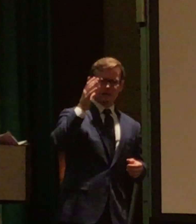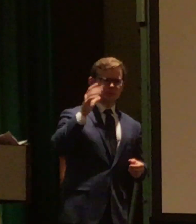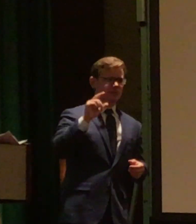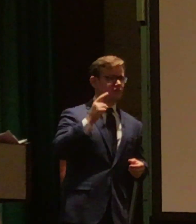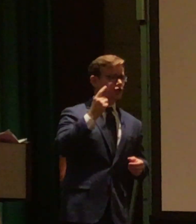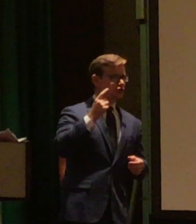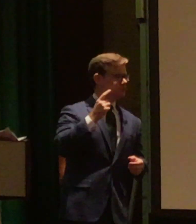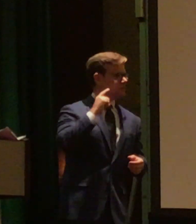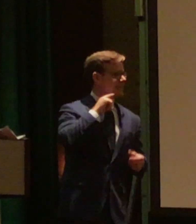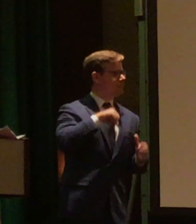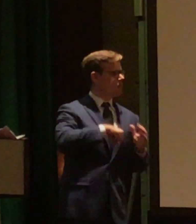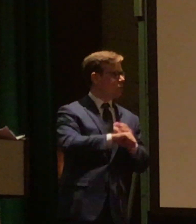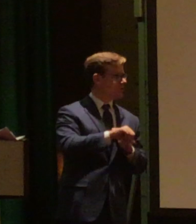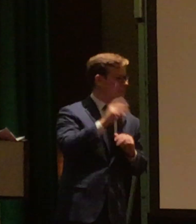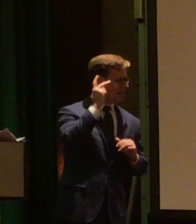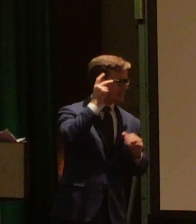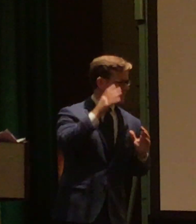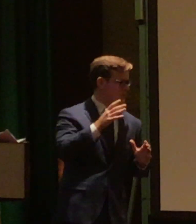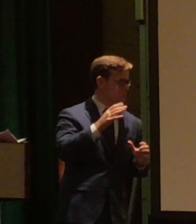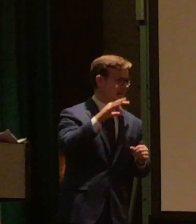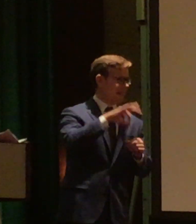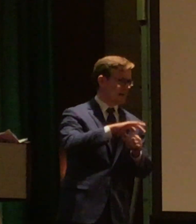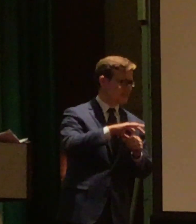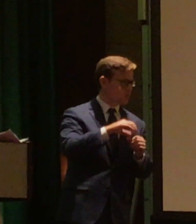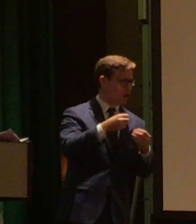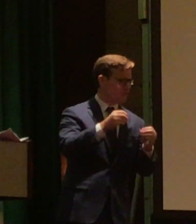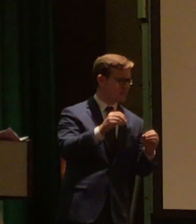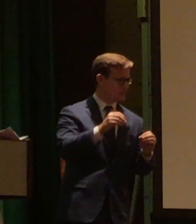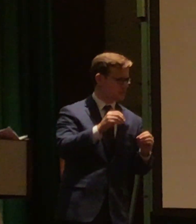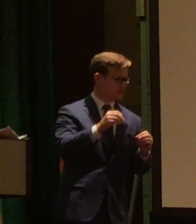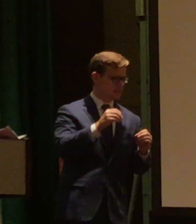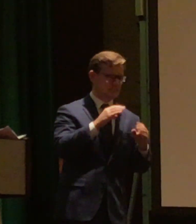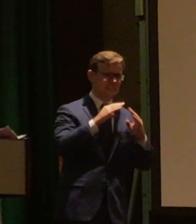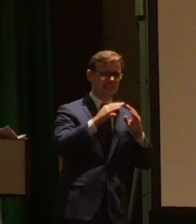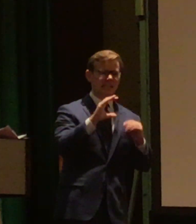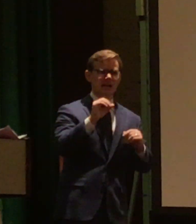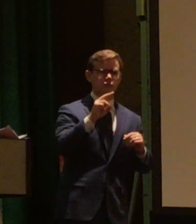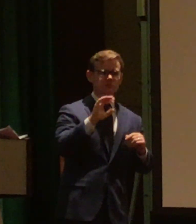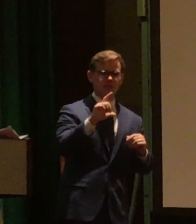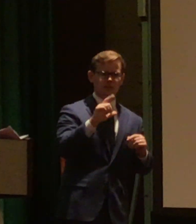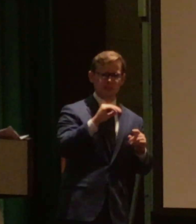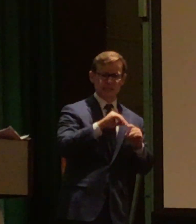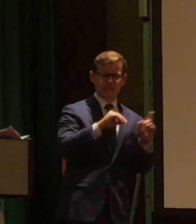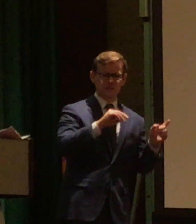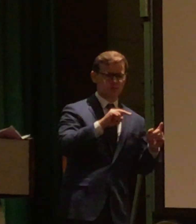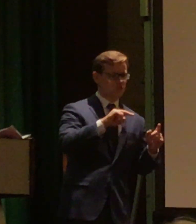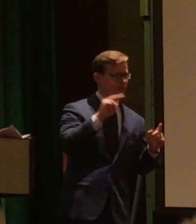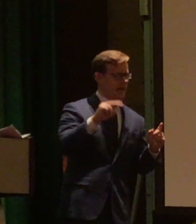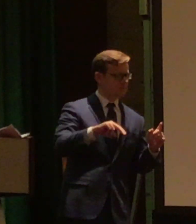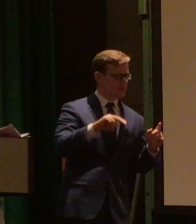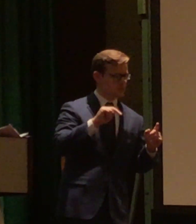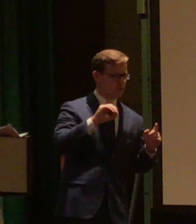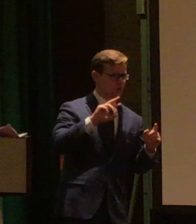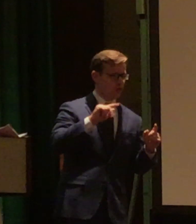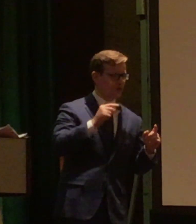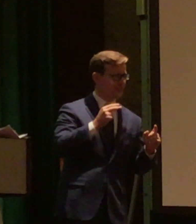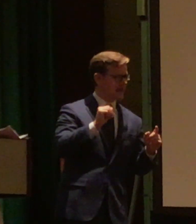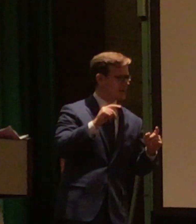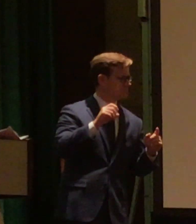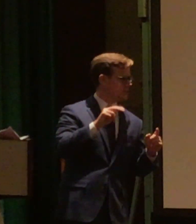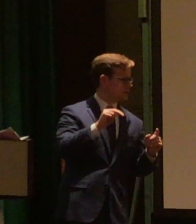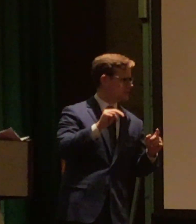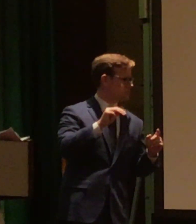inspired me too. My dad was the first deaf-born politician, and he